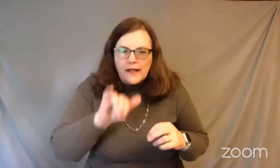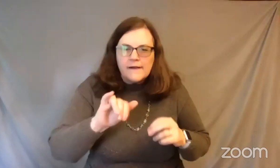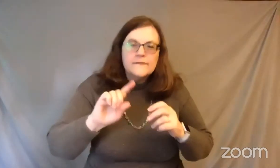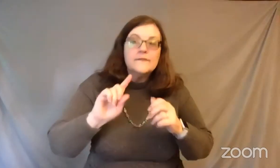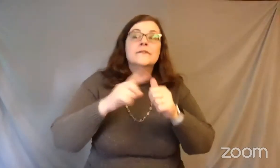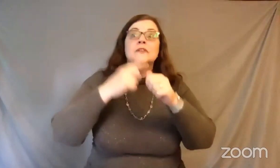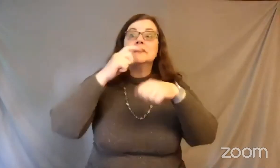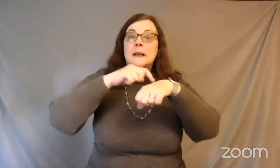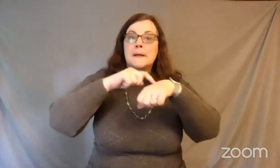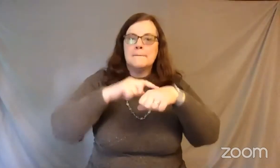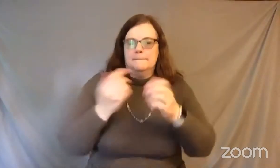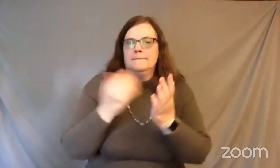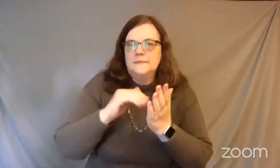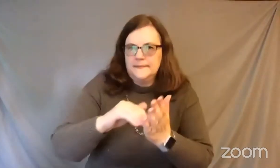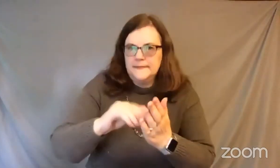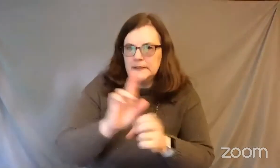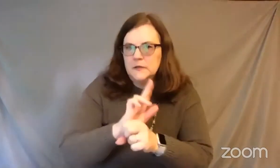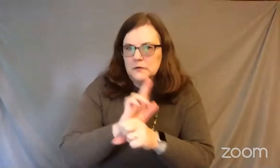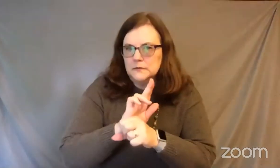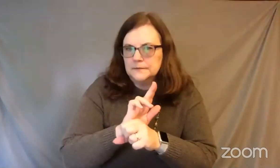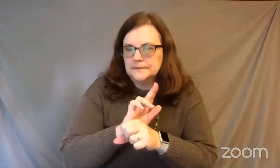that information is something that we're interested in looking into deeper.